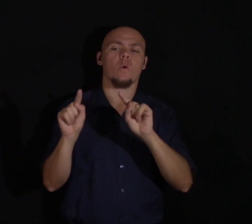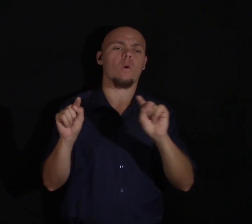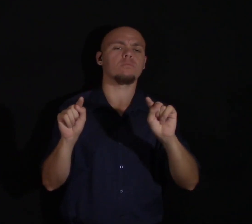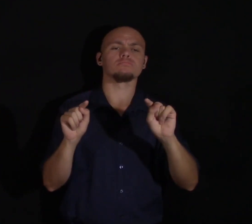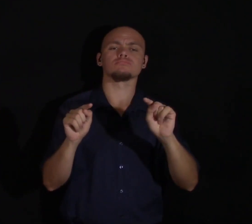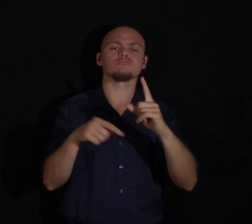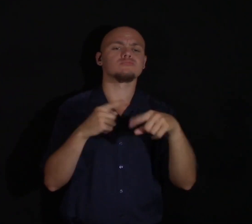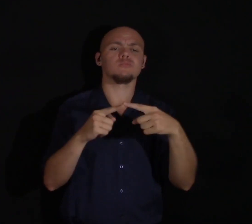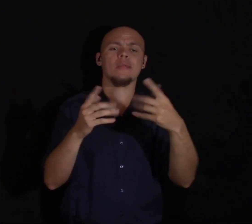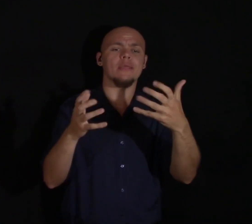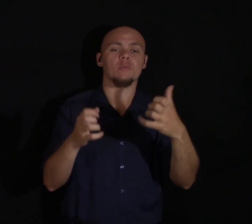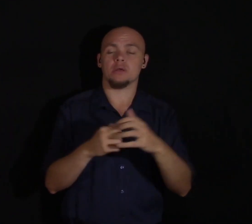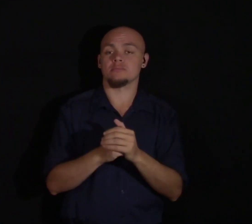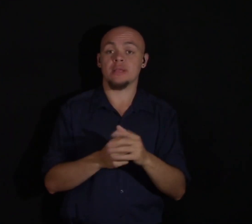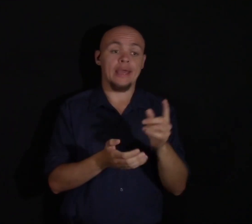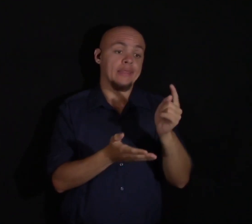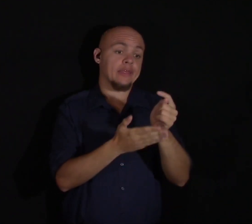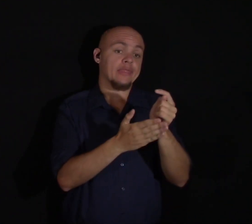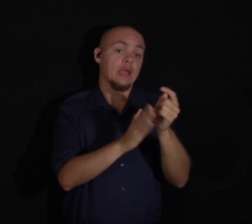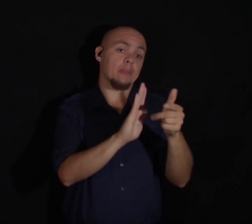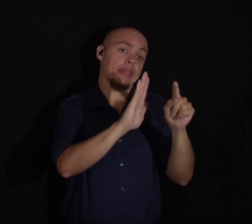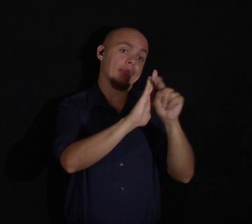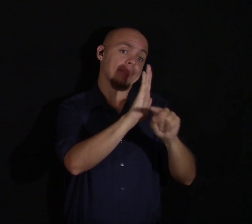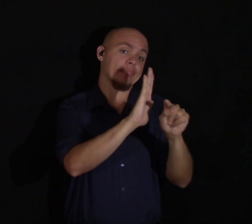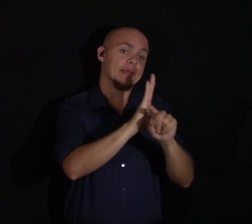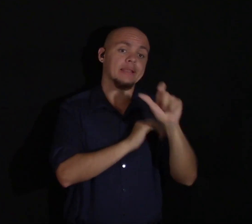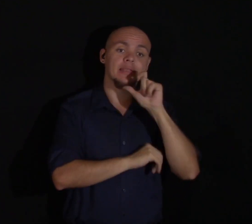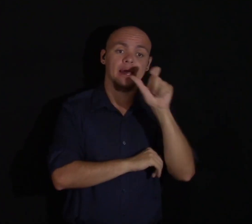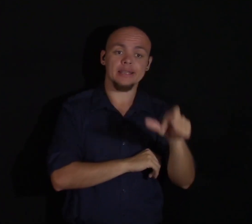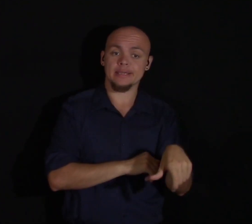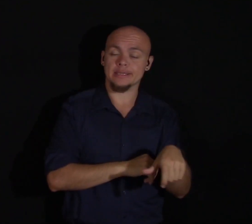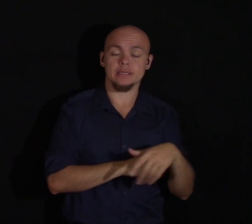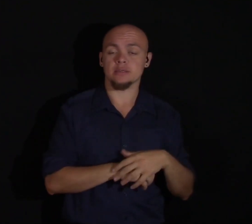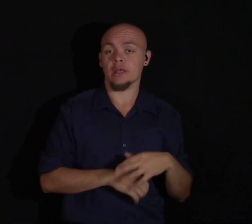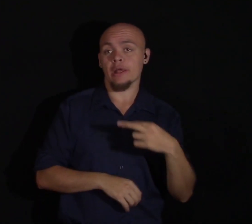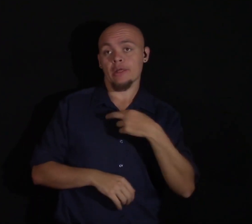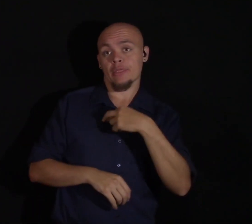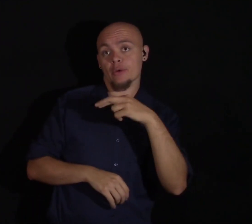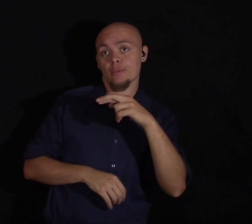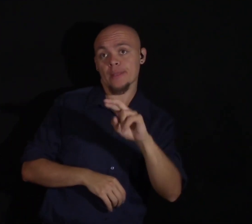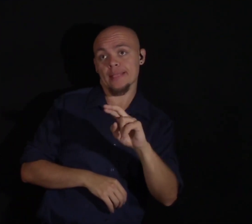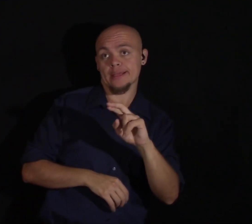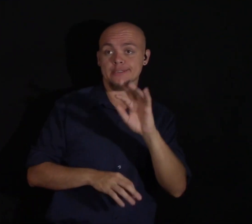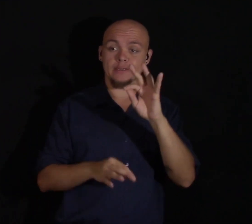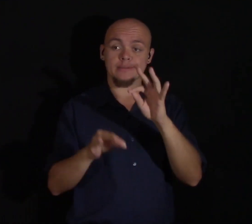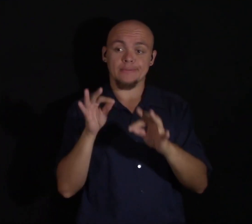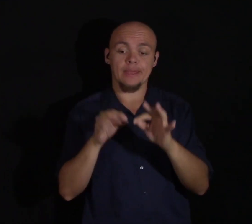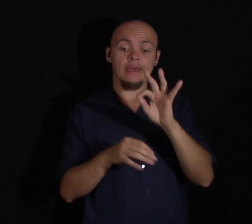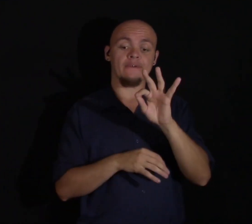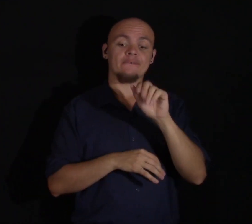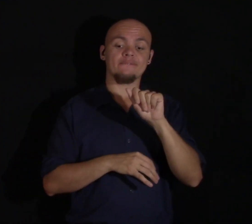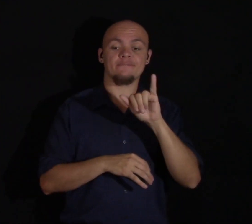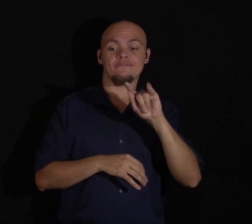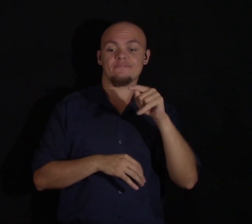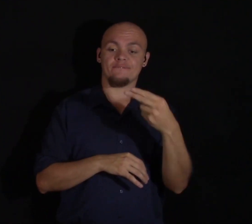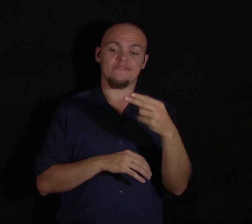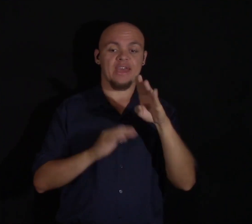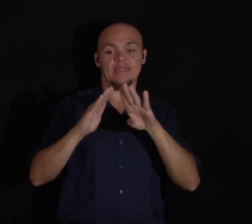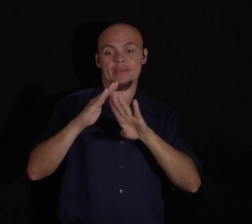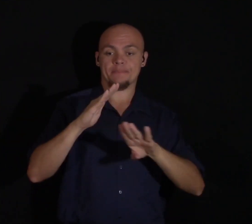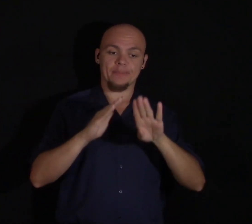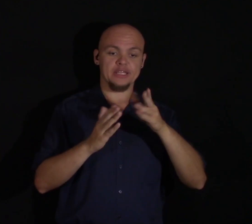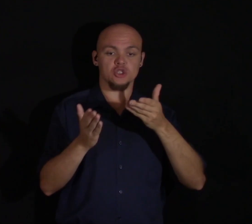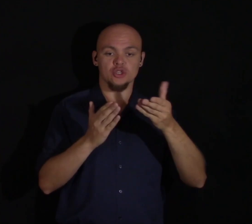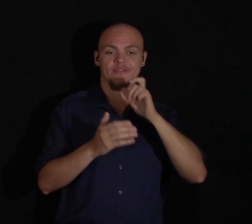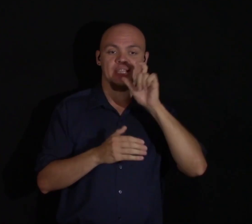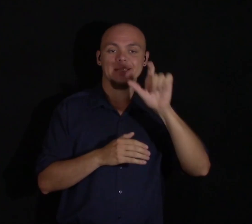but without the stigma of therapy, without the religious undertones of faith-based services,